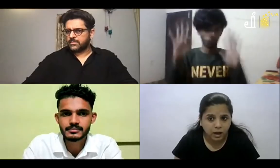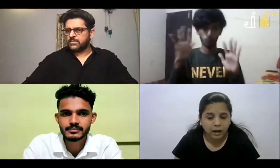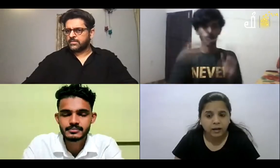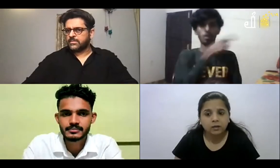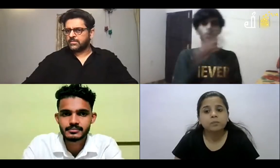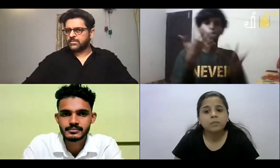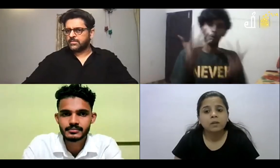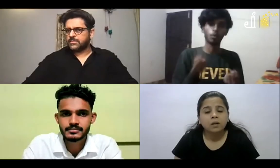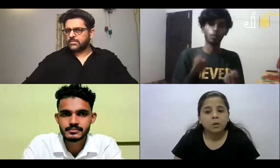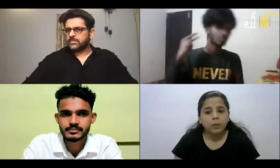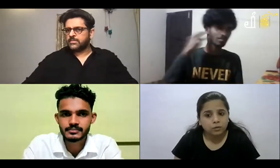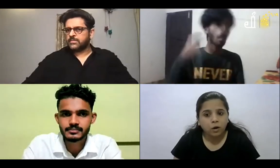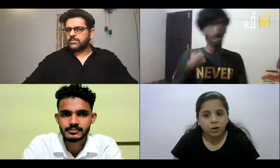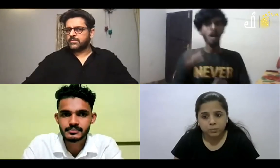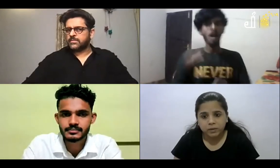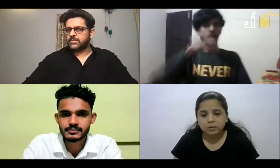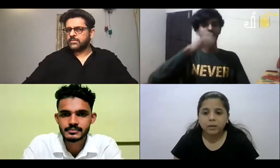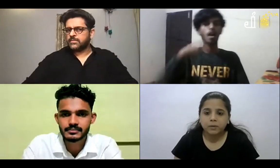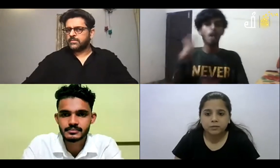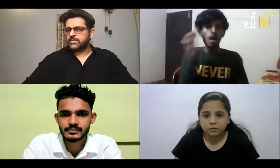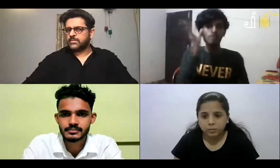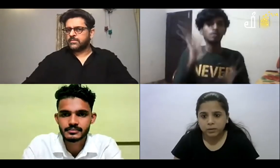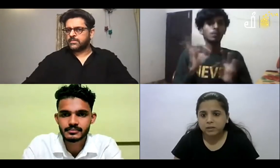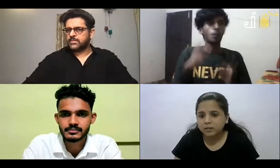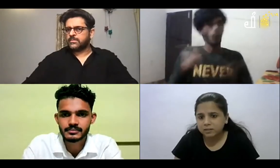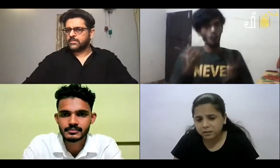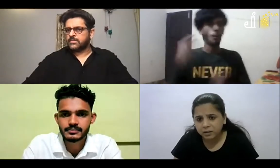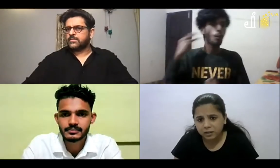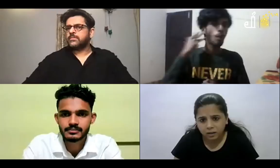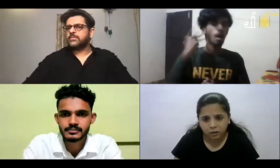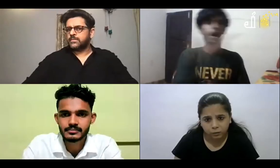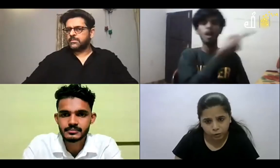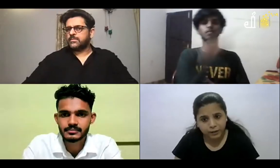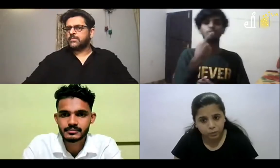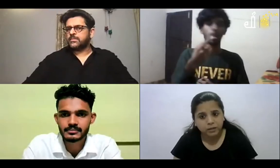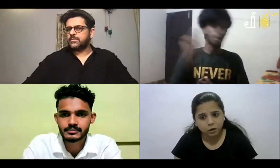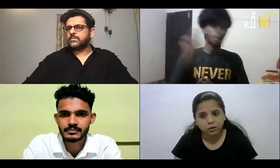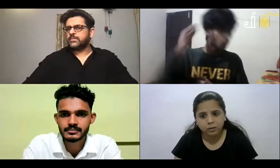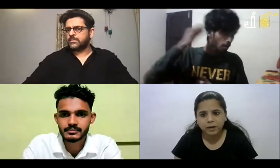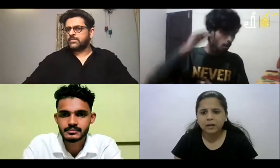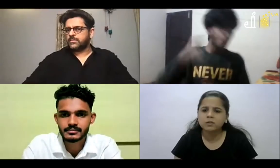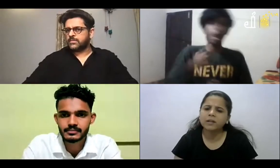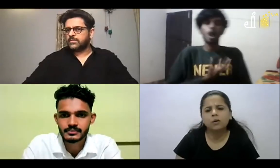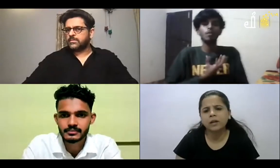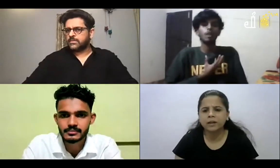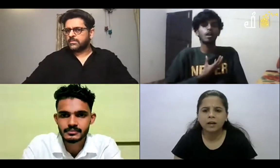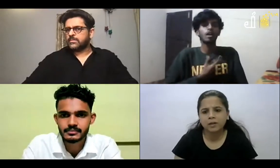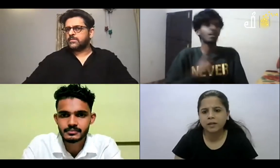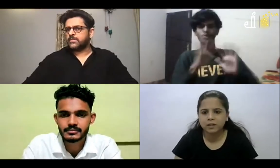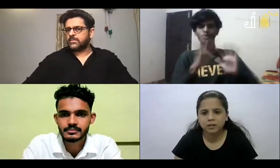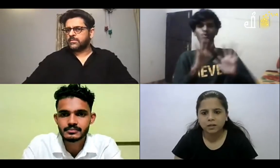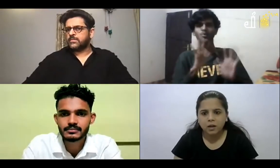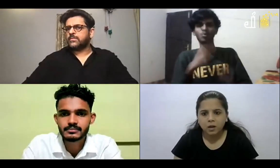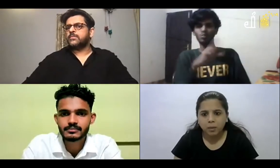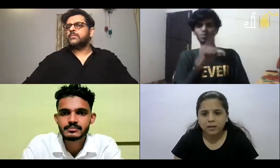earlier. I went to the hospital. My parents took me there and they said that, would you like to get the cochlear implant? I was like, okay, yeah, I will